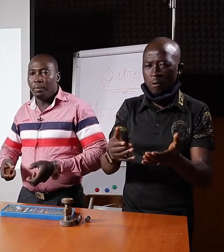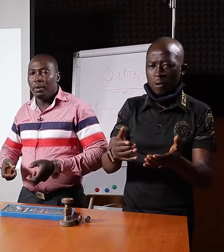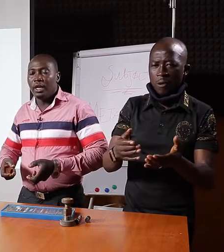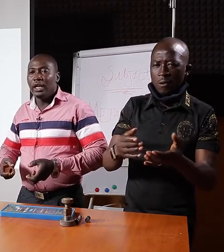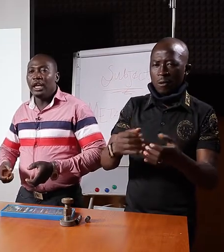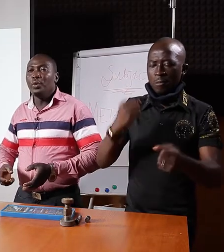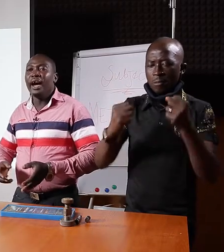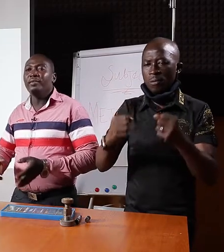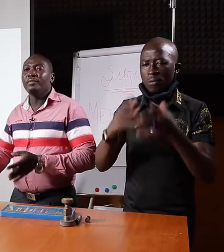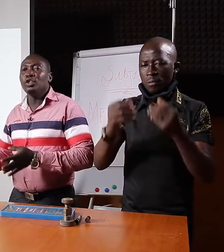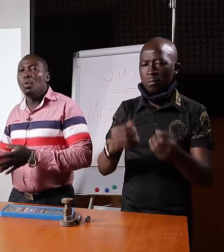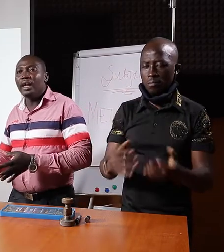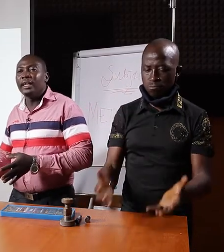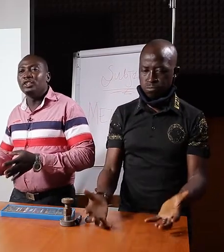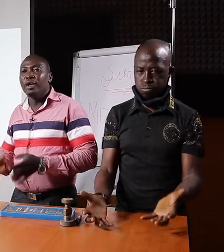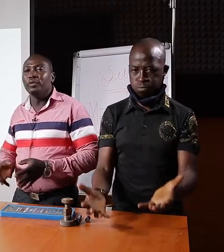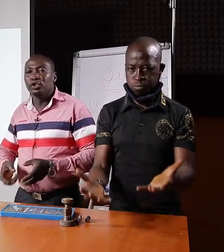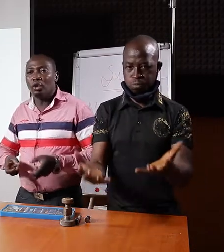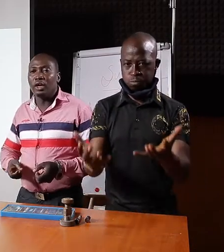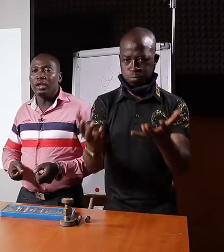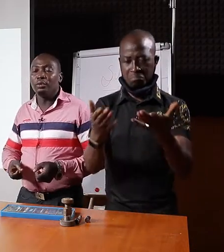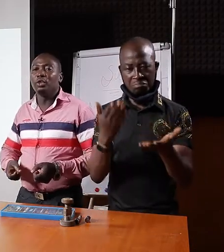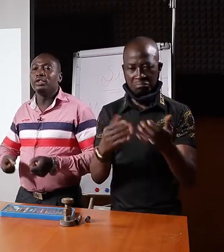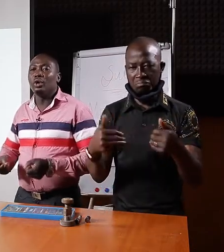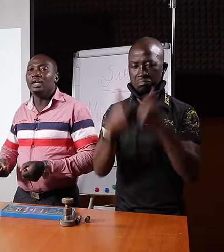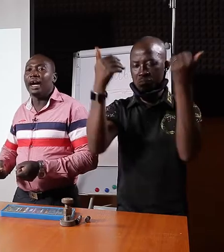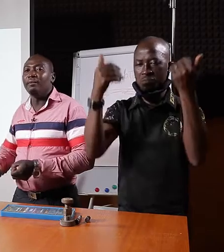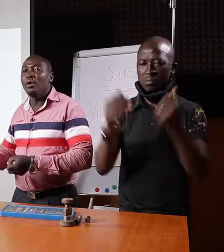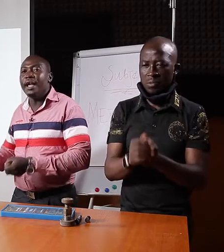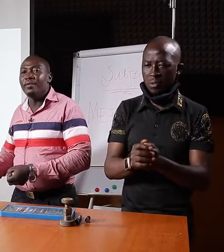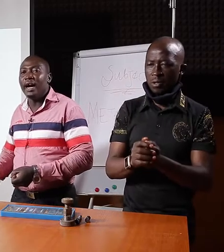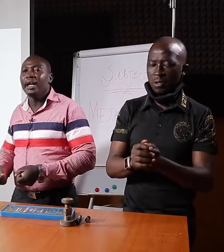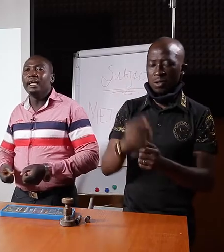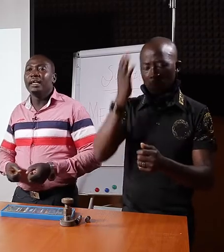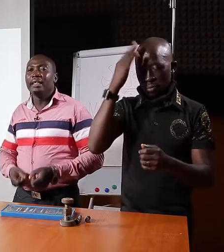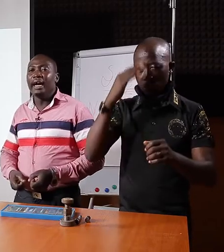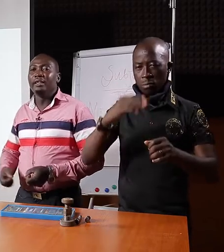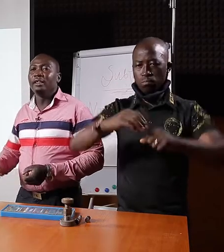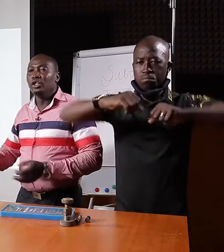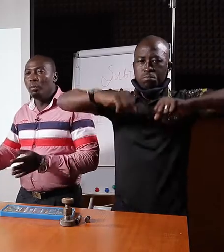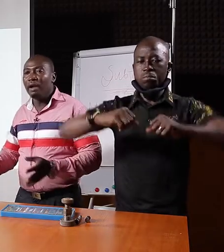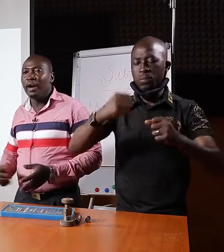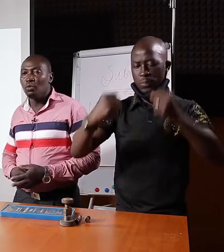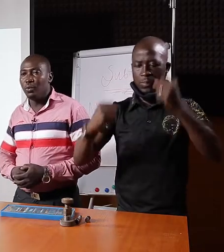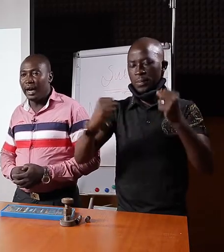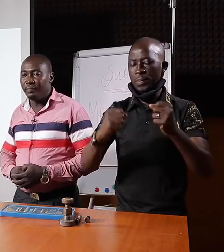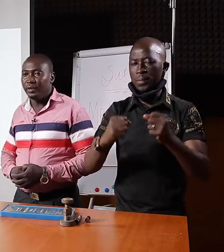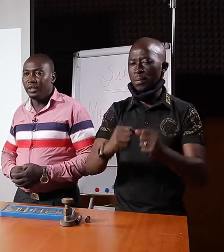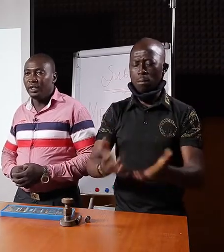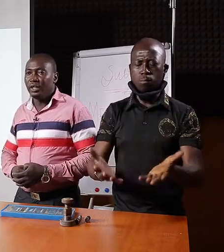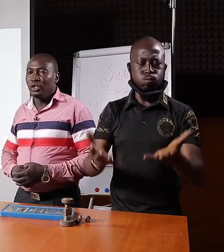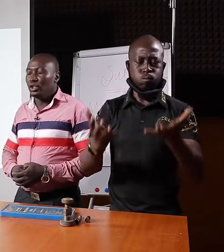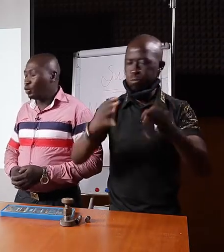it up. Now we have the one that is meant for the truck because the truck are more heavier than the normal vehicle we